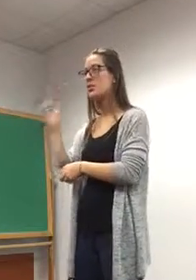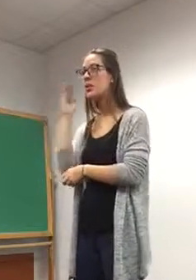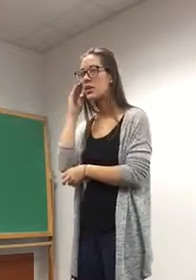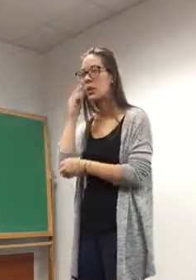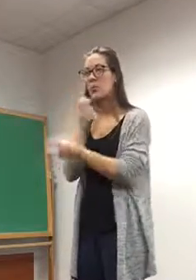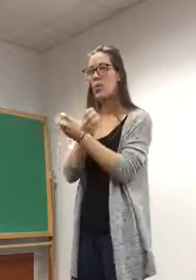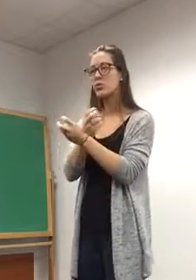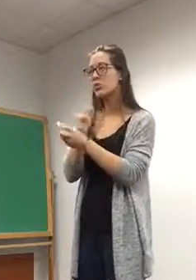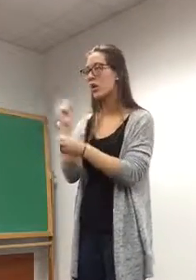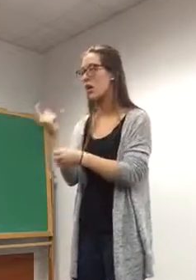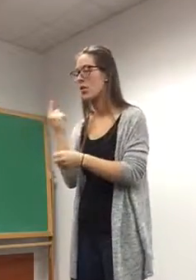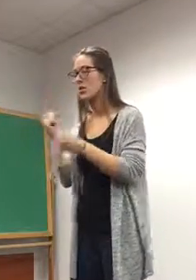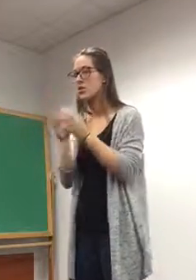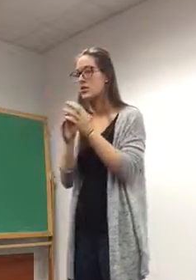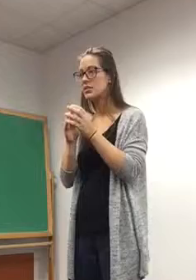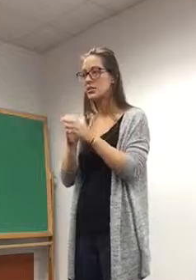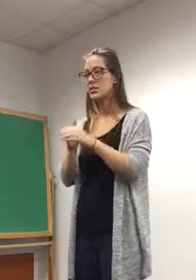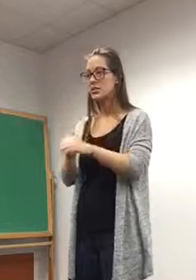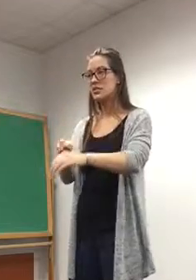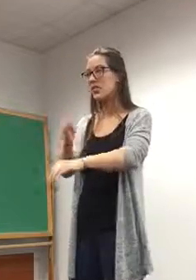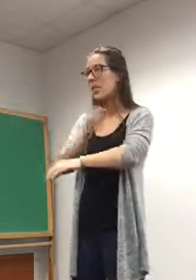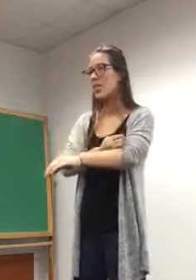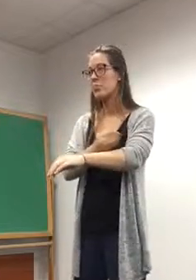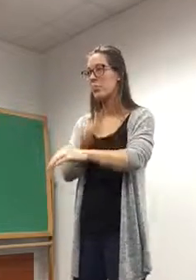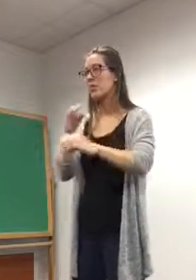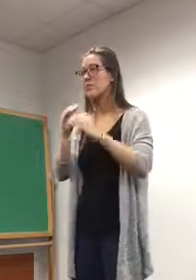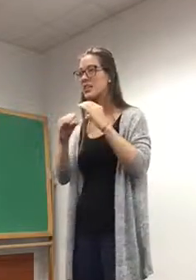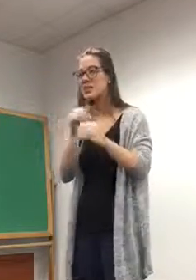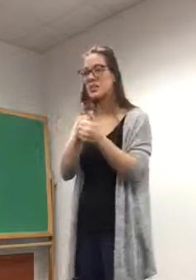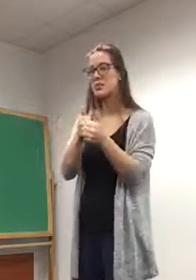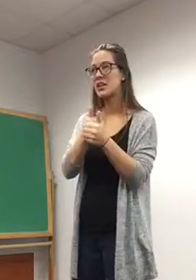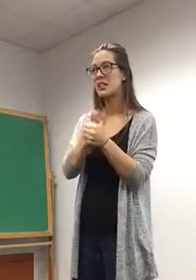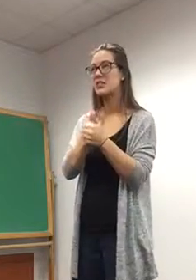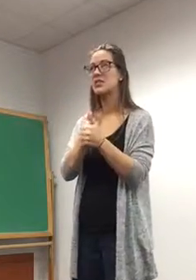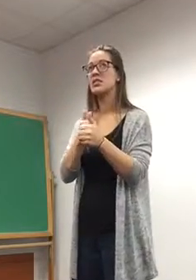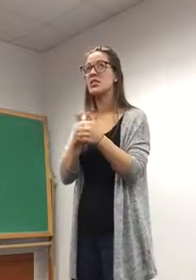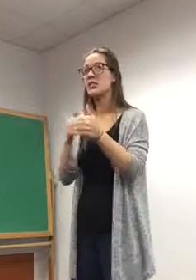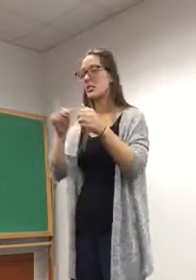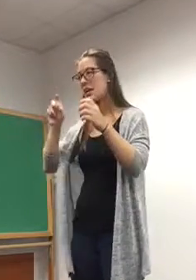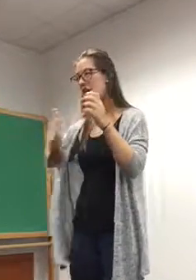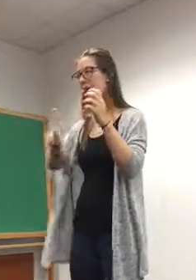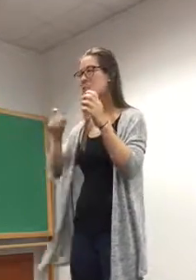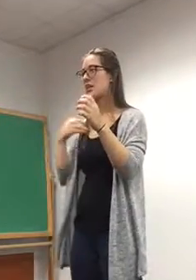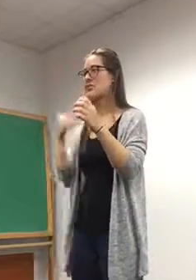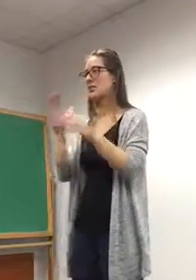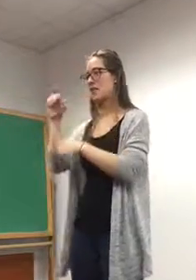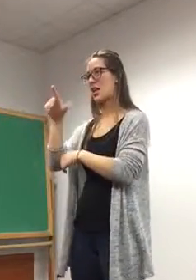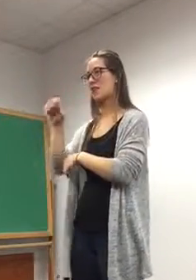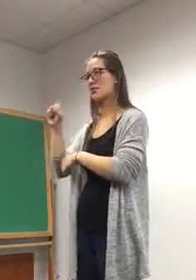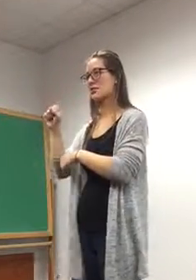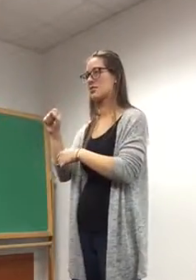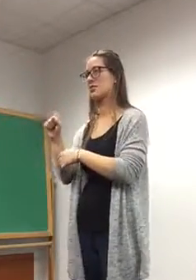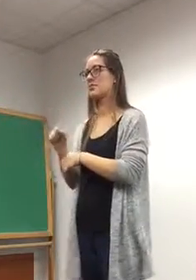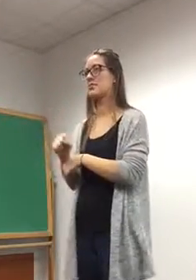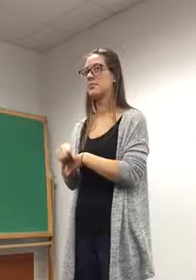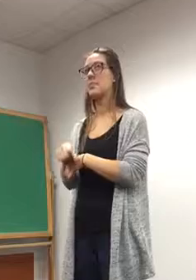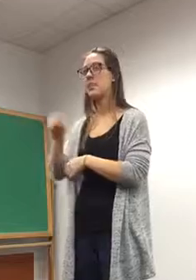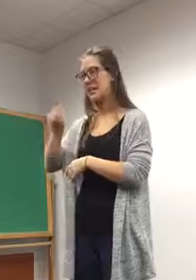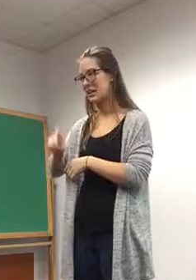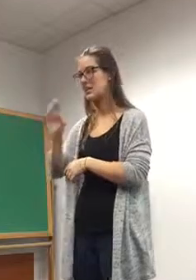know the bones repair themselves, right? Okay, so we have to have living cells here to make this happen. Okay, this is called compact bone. Let's go down